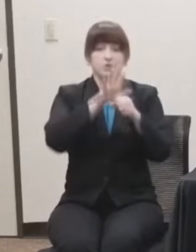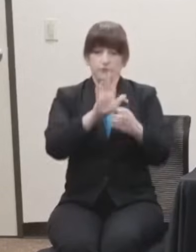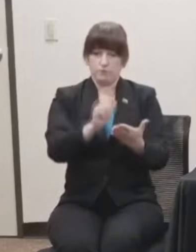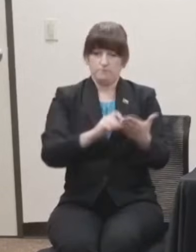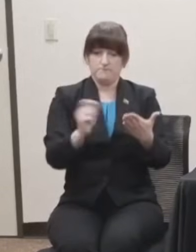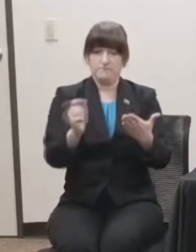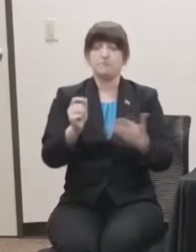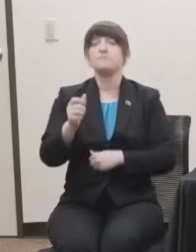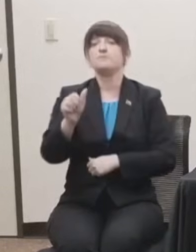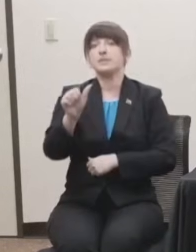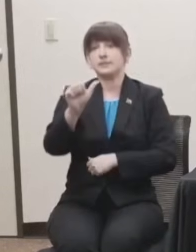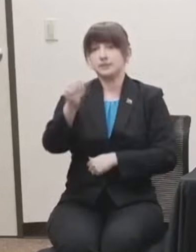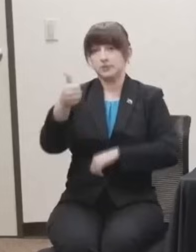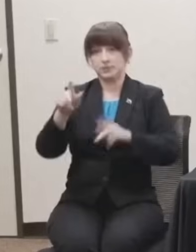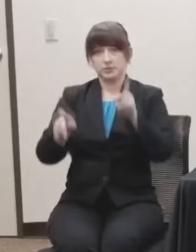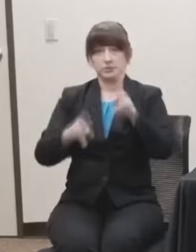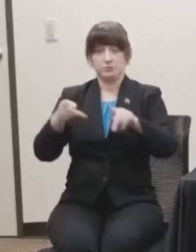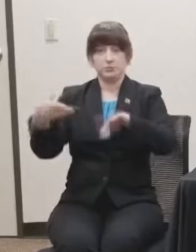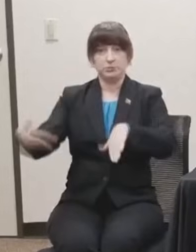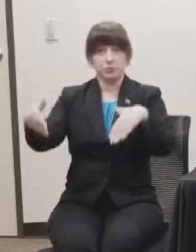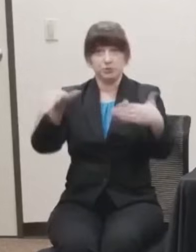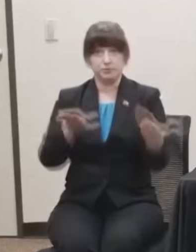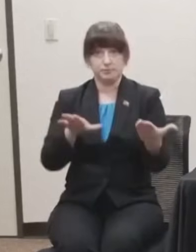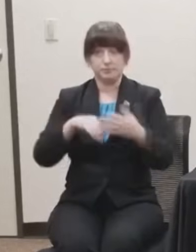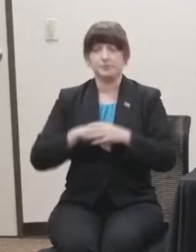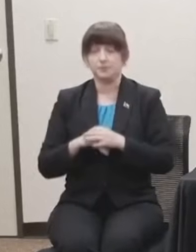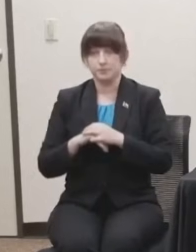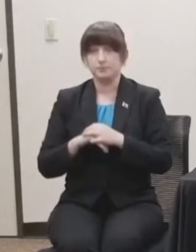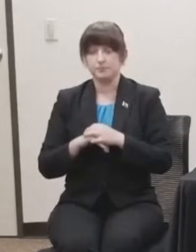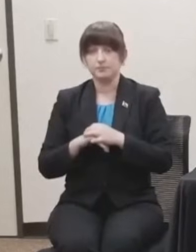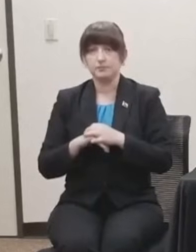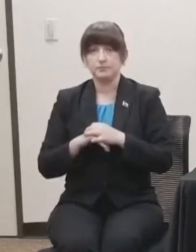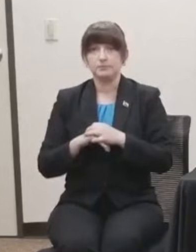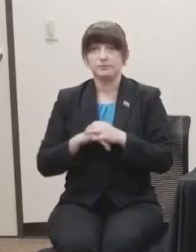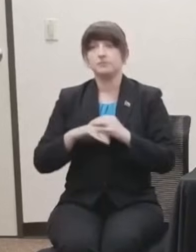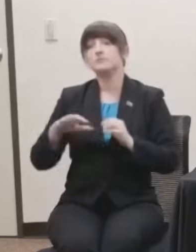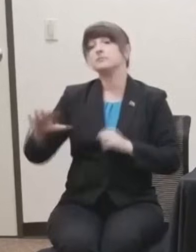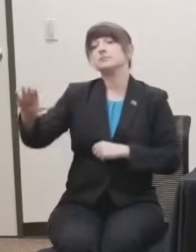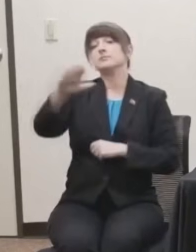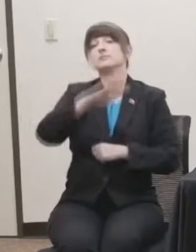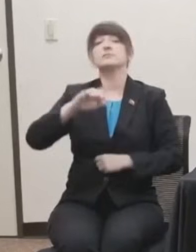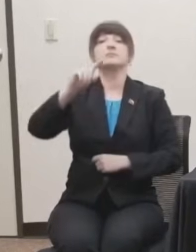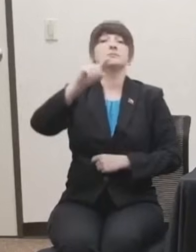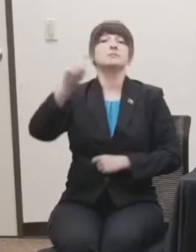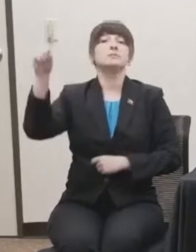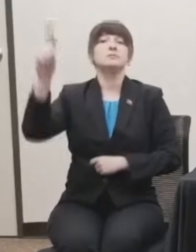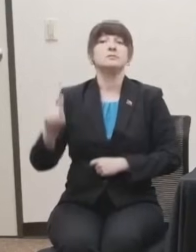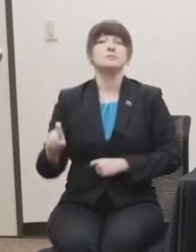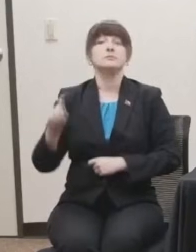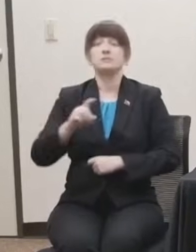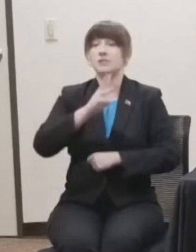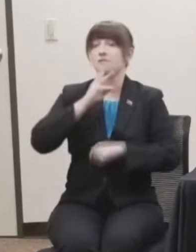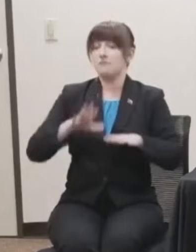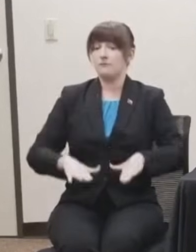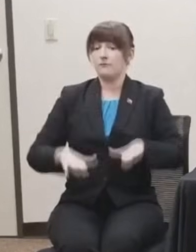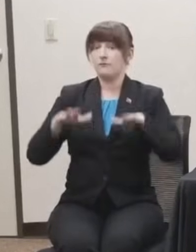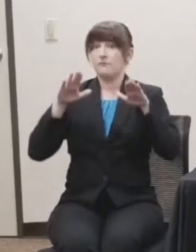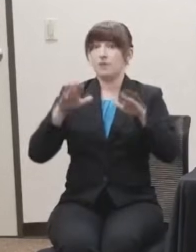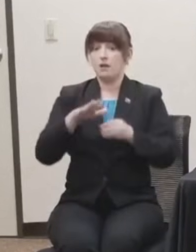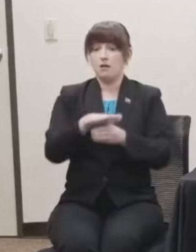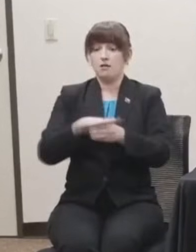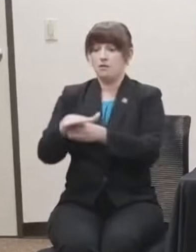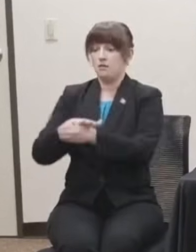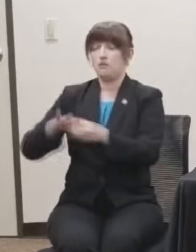And across the state, in all the areas affected by flooding, there are 41 known